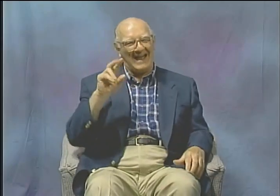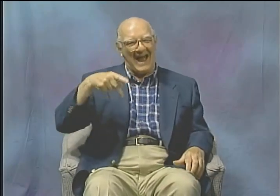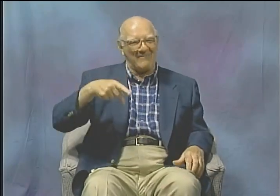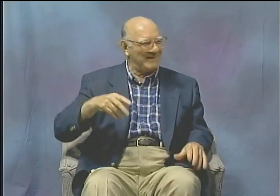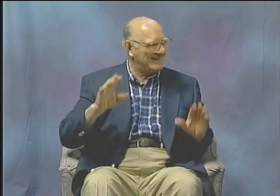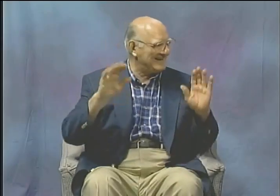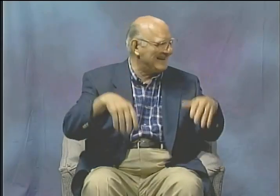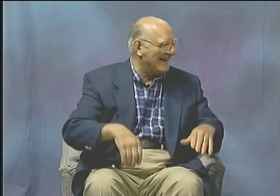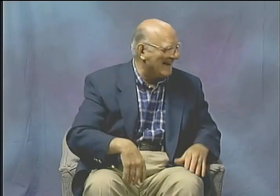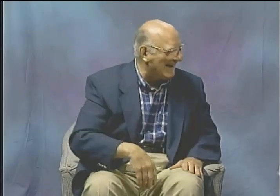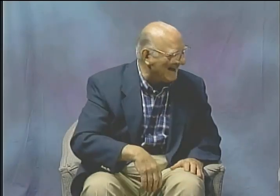VIP.